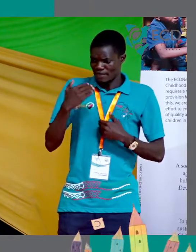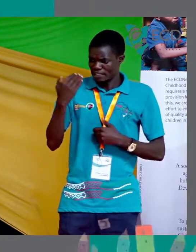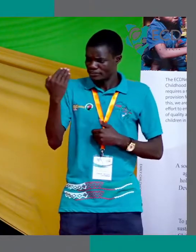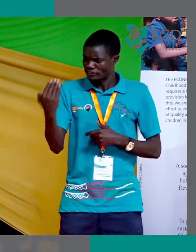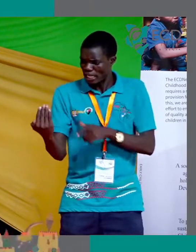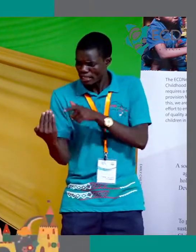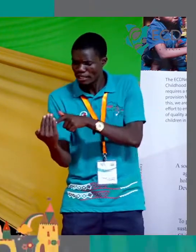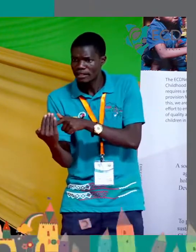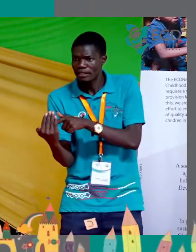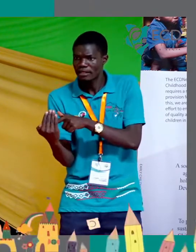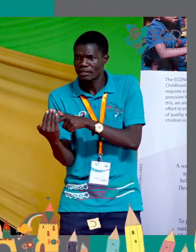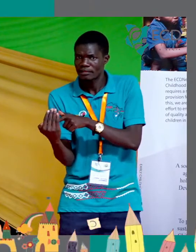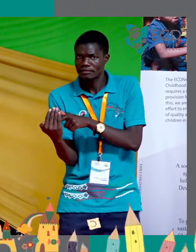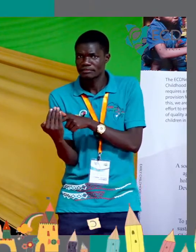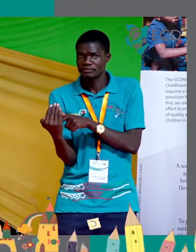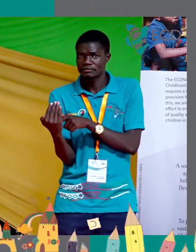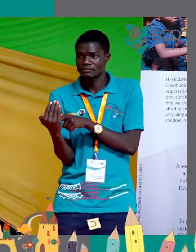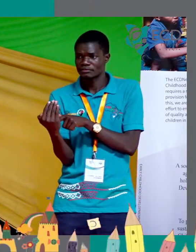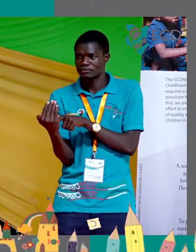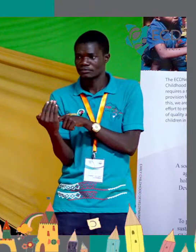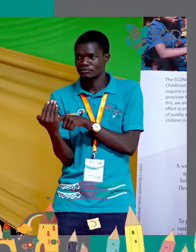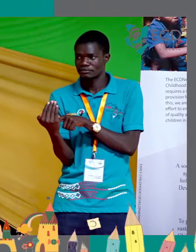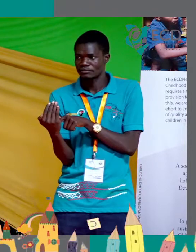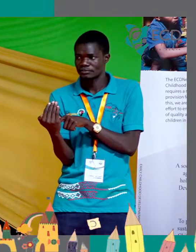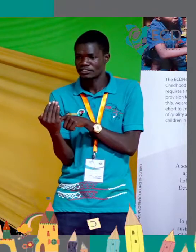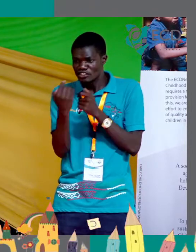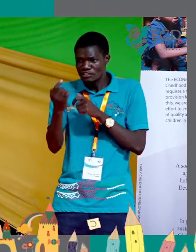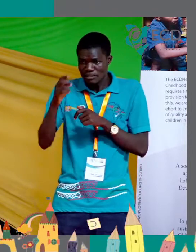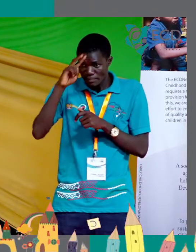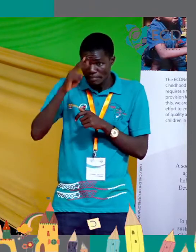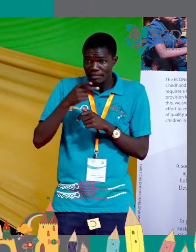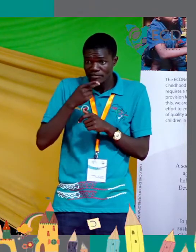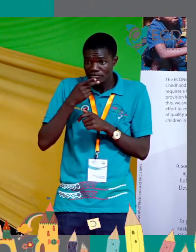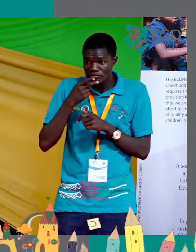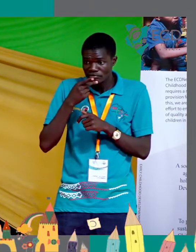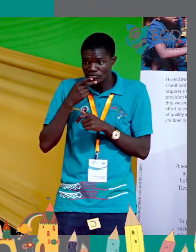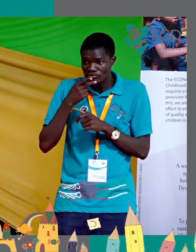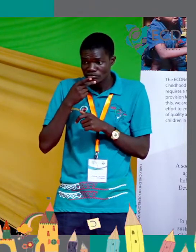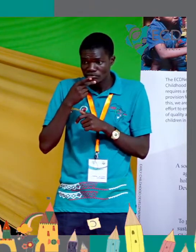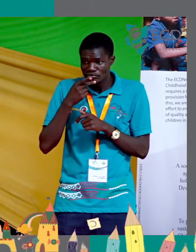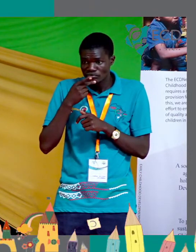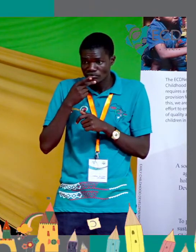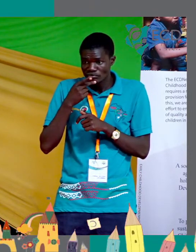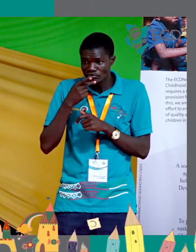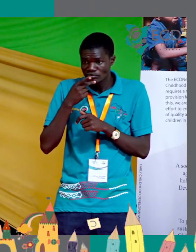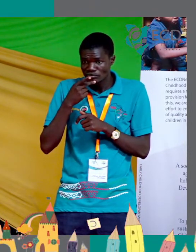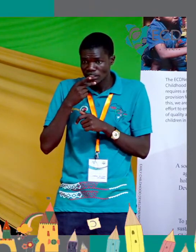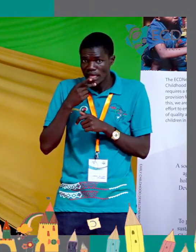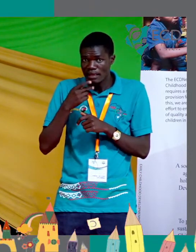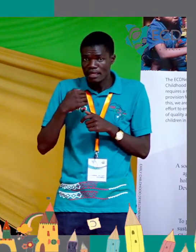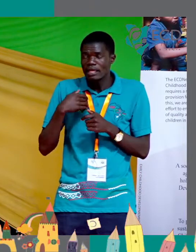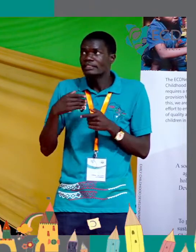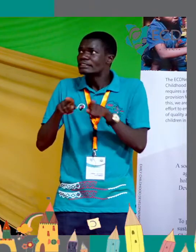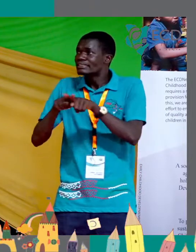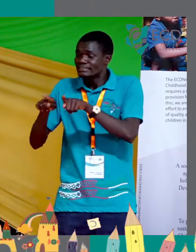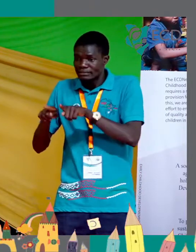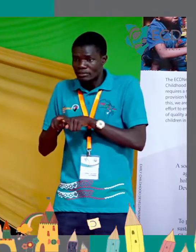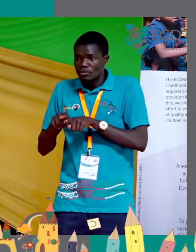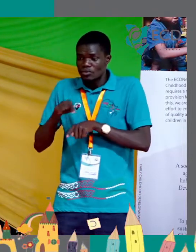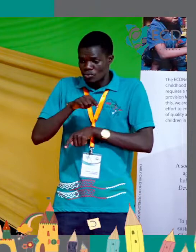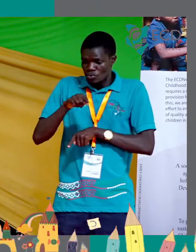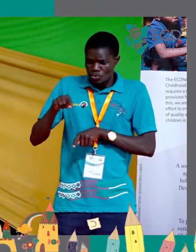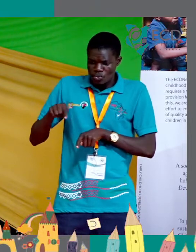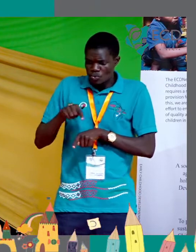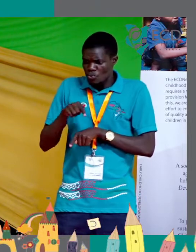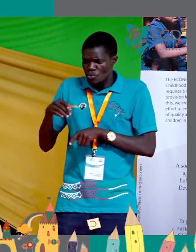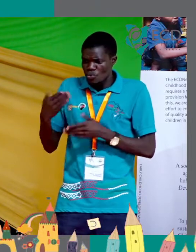of each parent, like my Commissioner General keeps reminding me, and we are at the